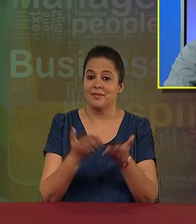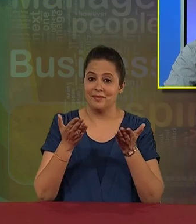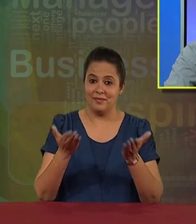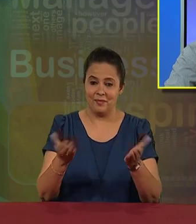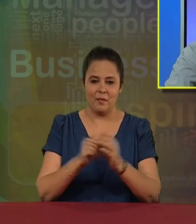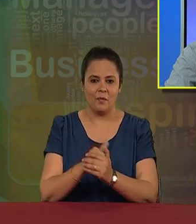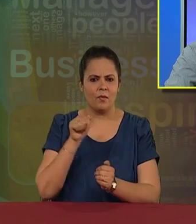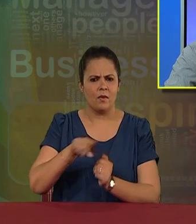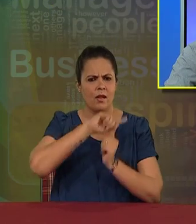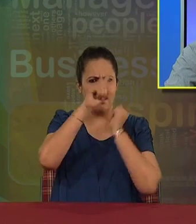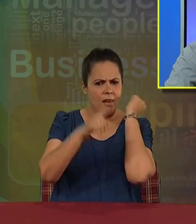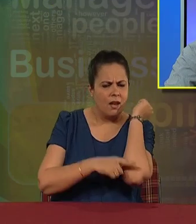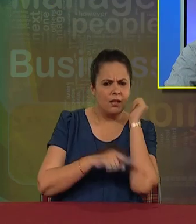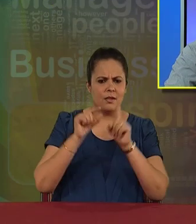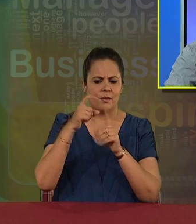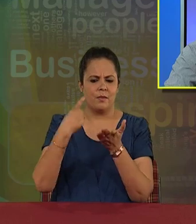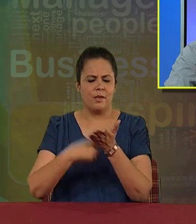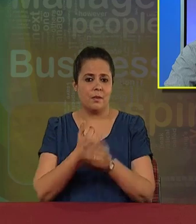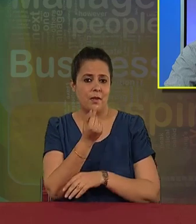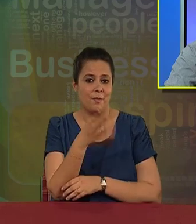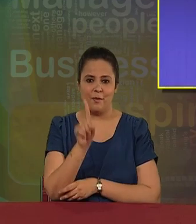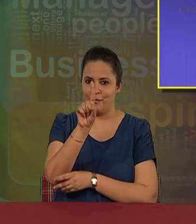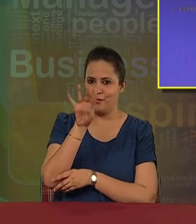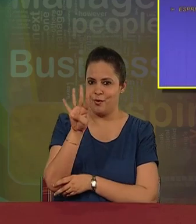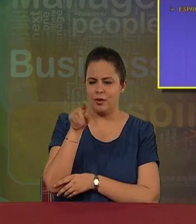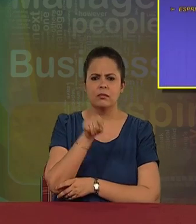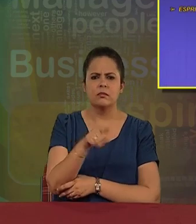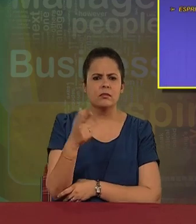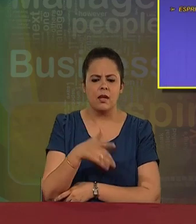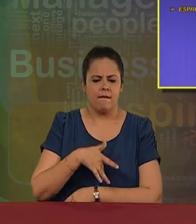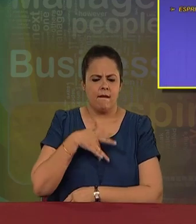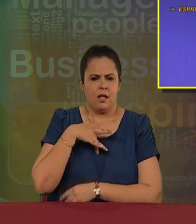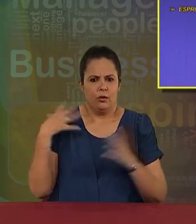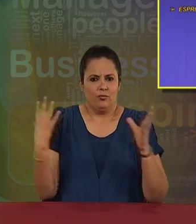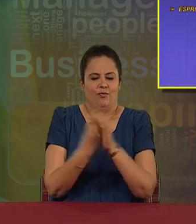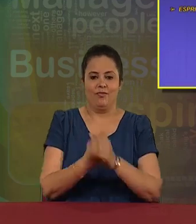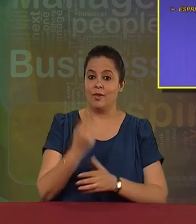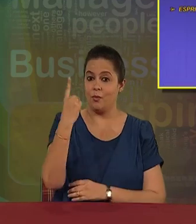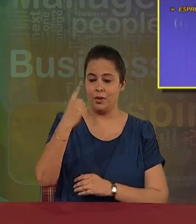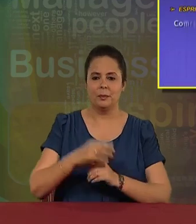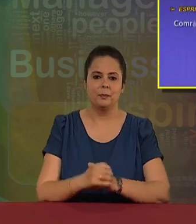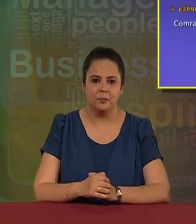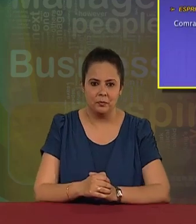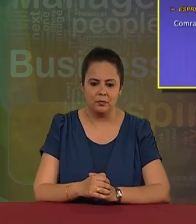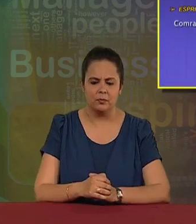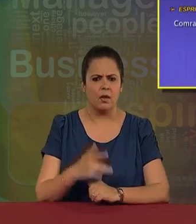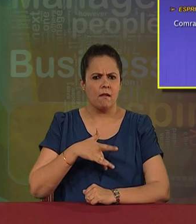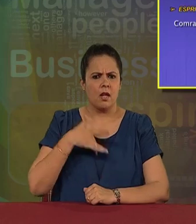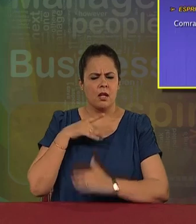Now we have come to our principle number 14, that is esprit de corps.